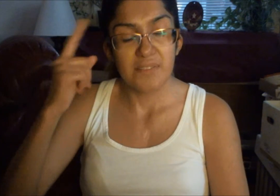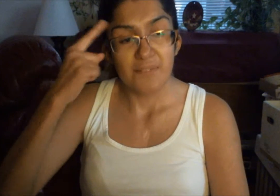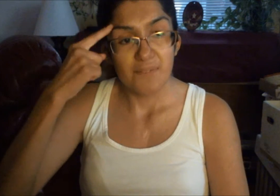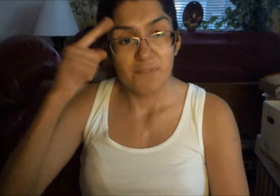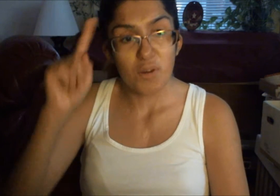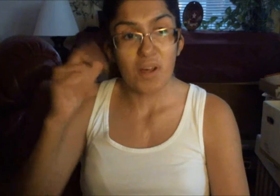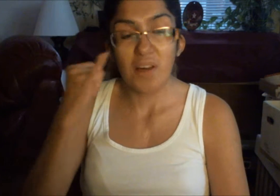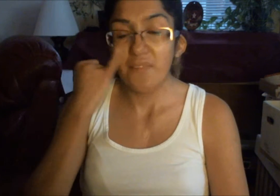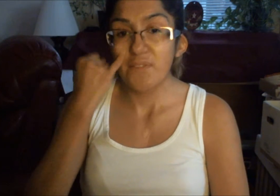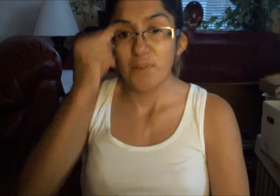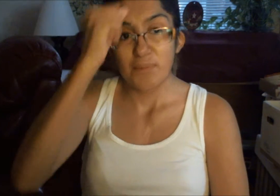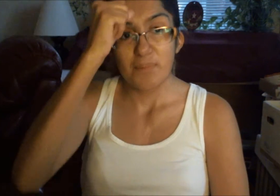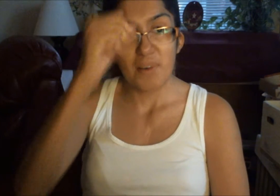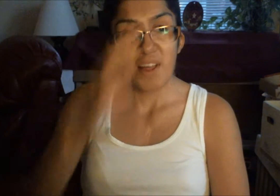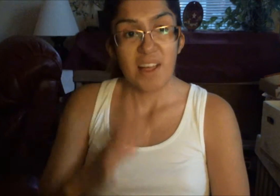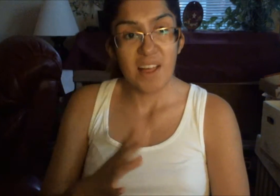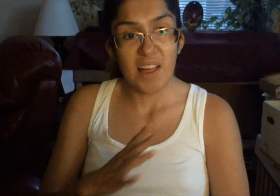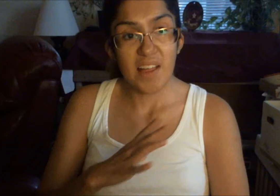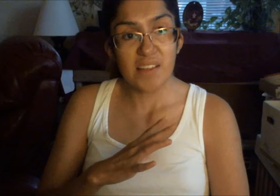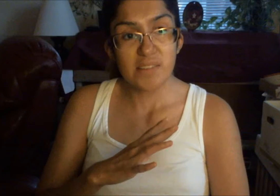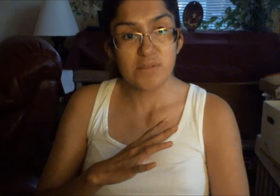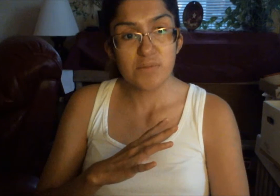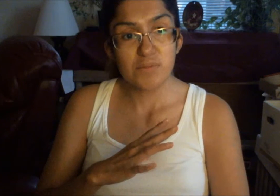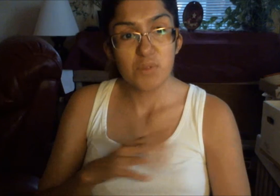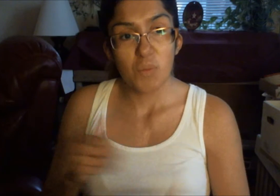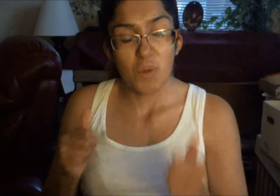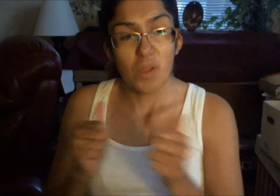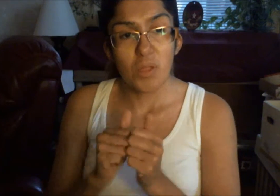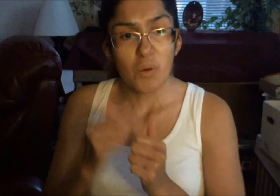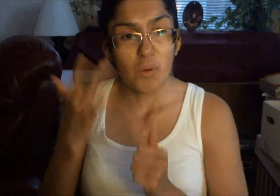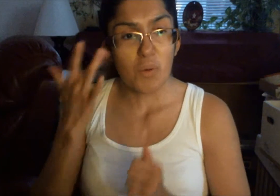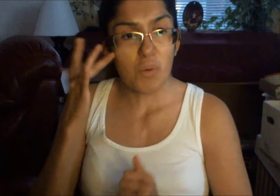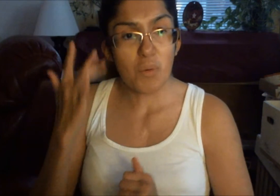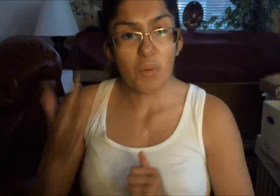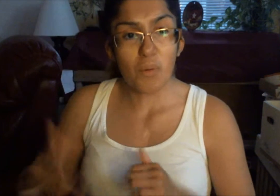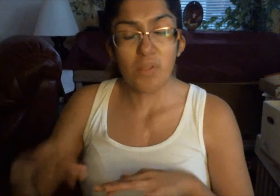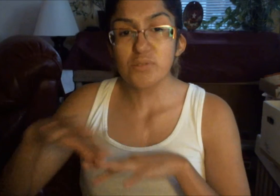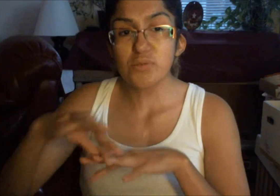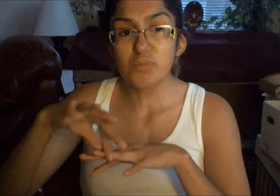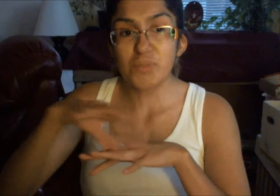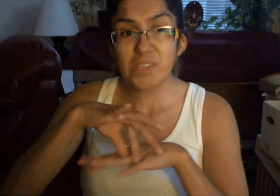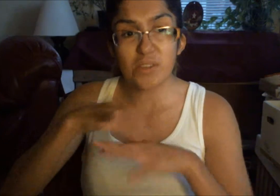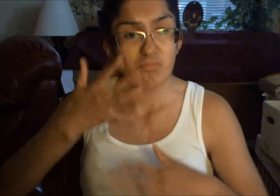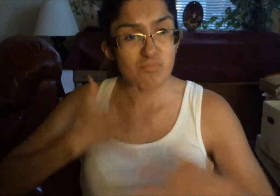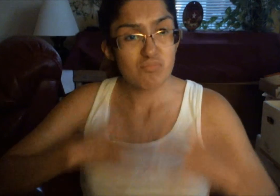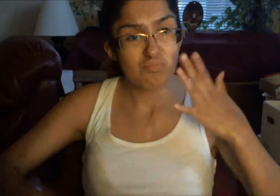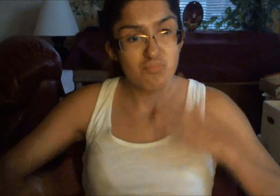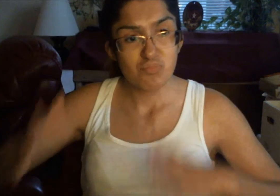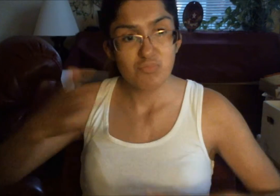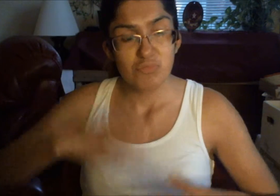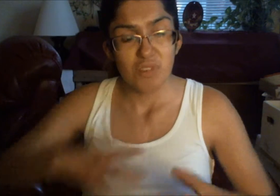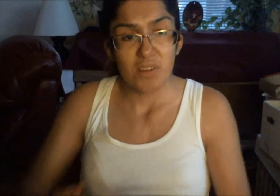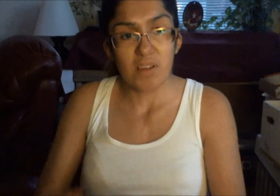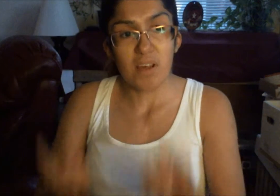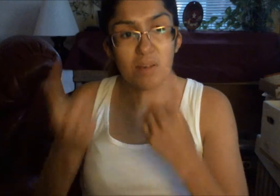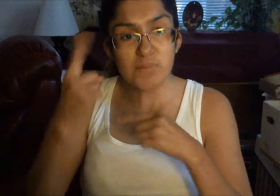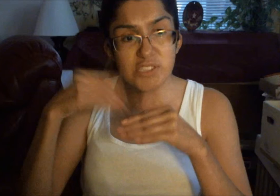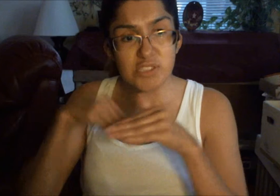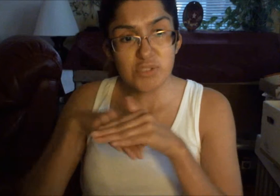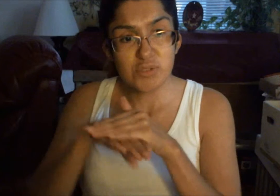could come down. Because ultimately, having the U.S. rights is the golden goose. Why are you even hesitating? Well, I want to add